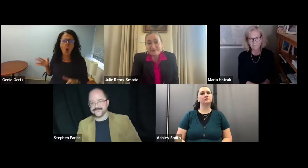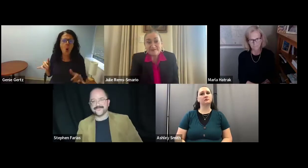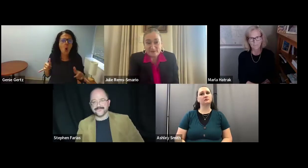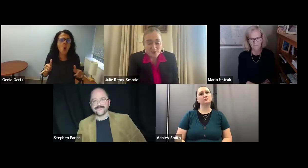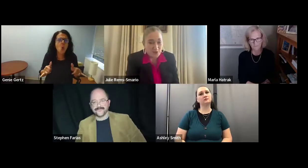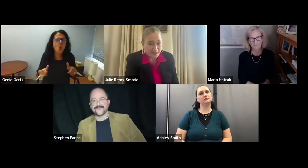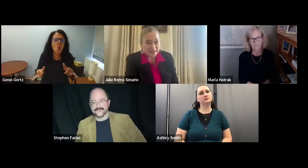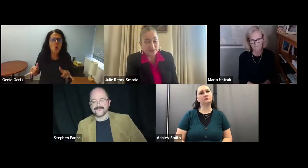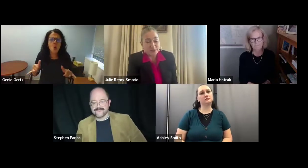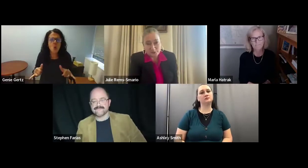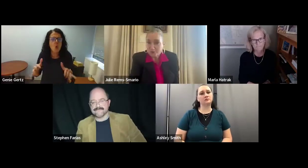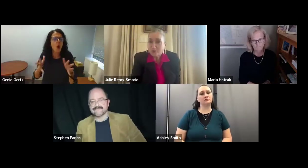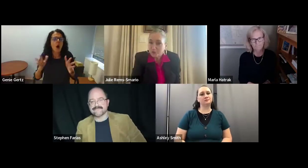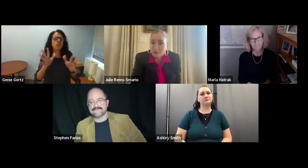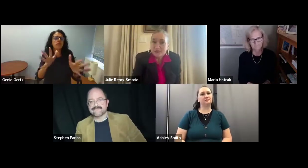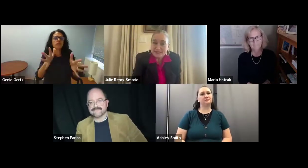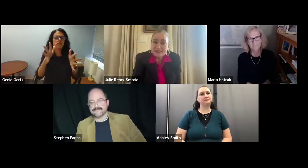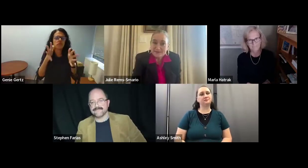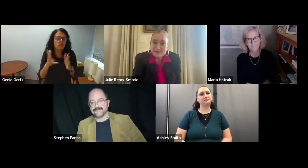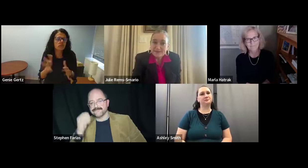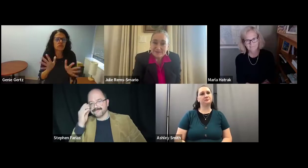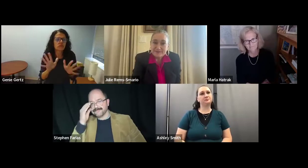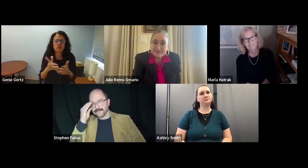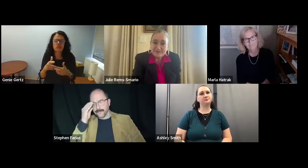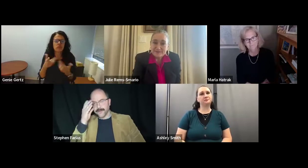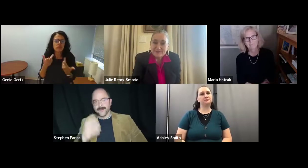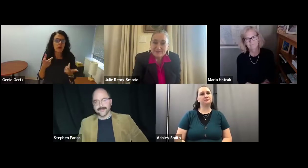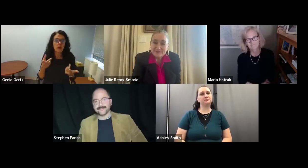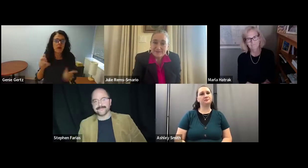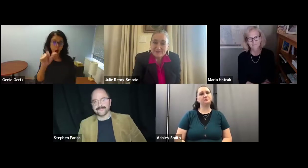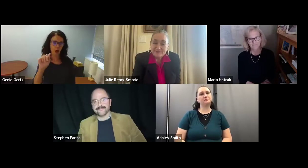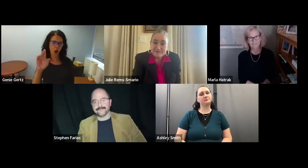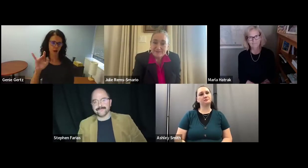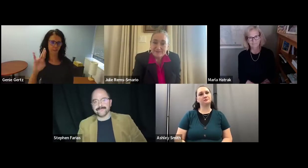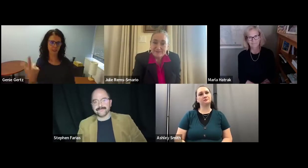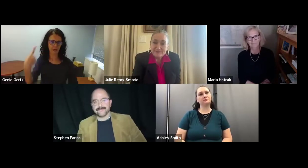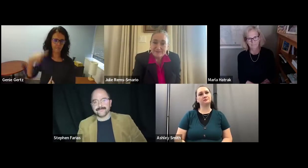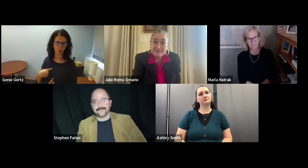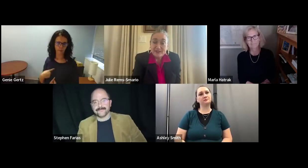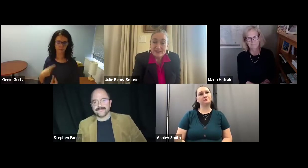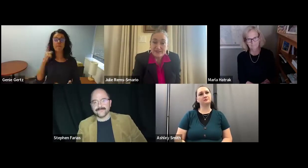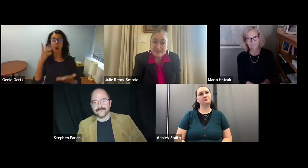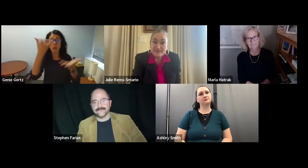of those deaf children at home with parents who don't sign? They are, oh my God, this